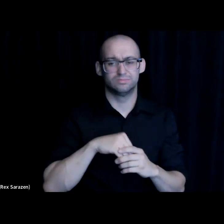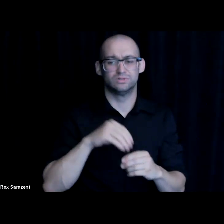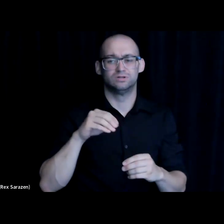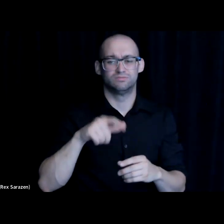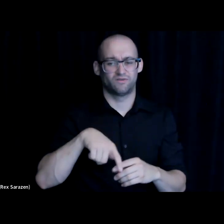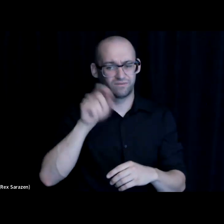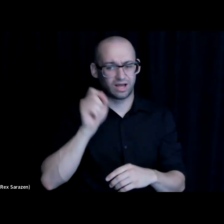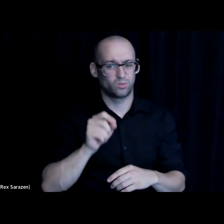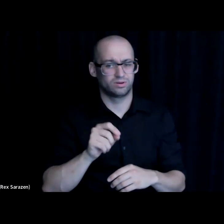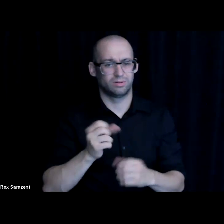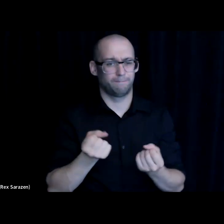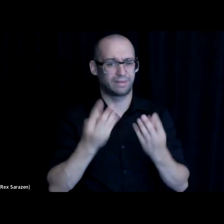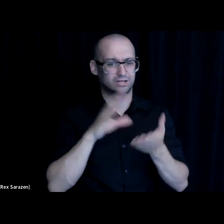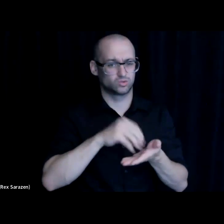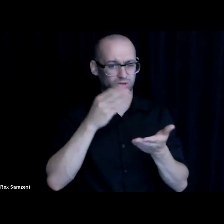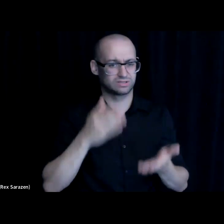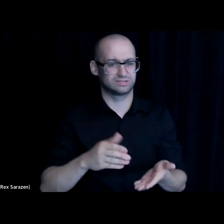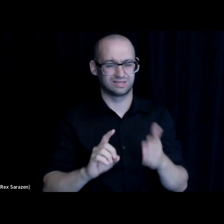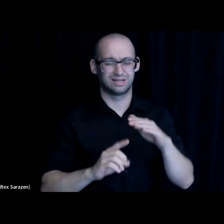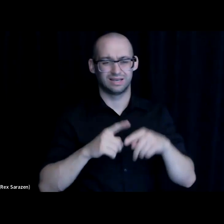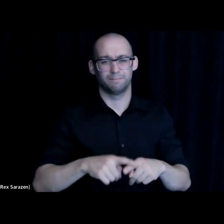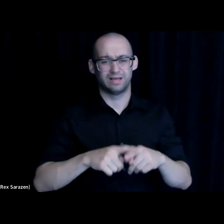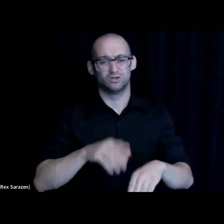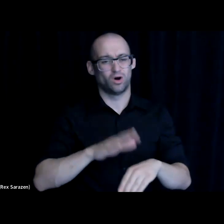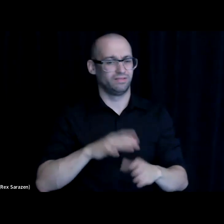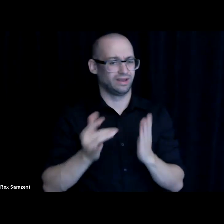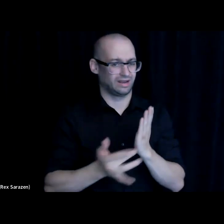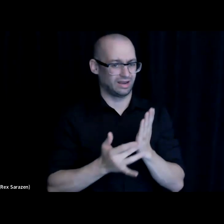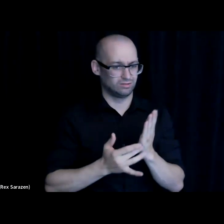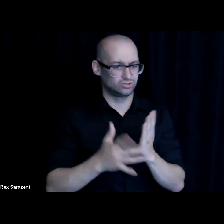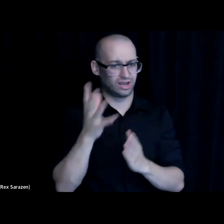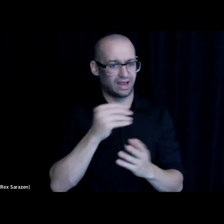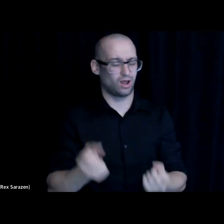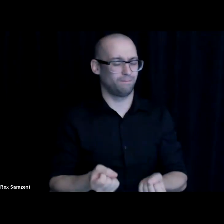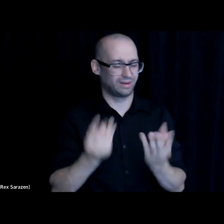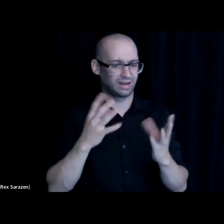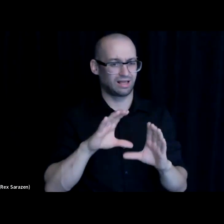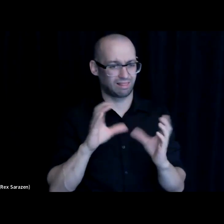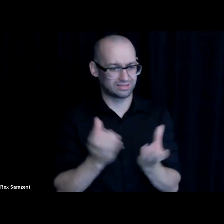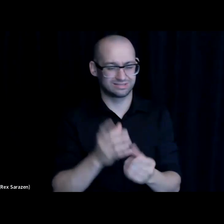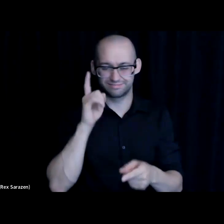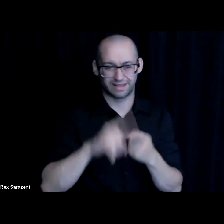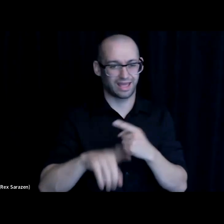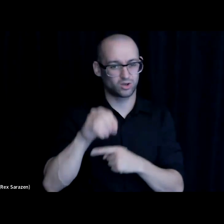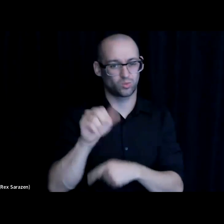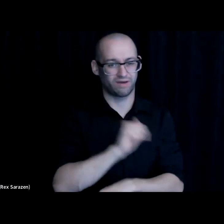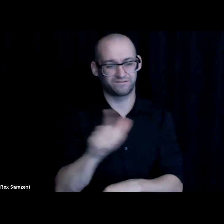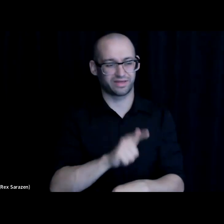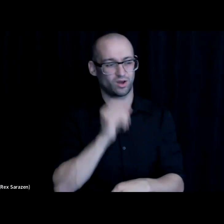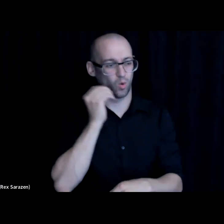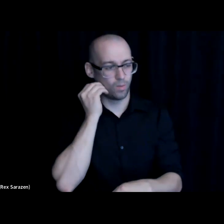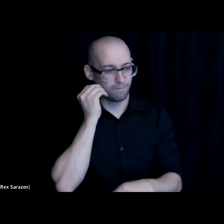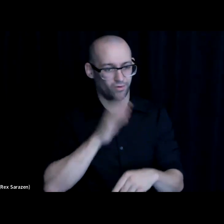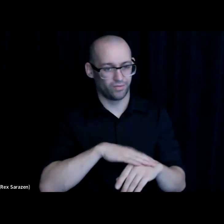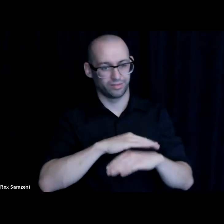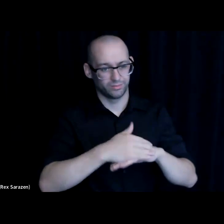students, depending on the technology they have and the different classes they're taking, they can't do everything at home or on their computer, right? Like